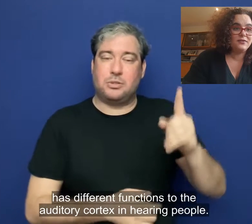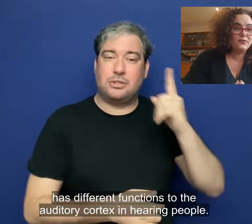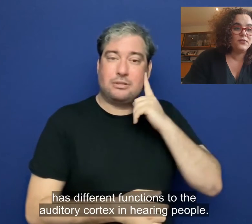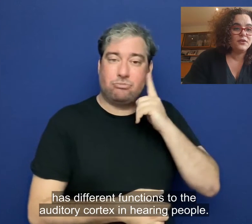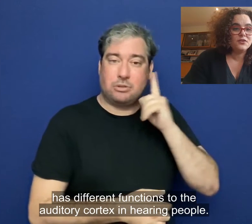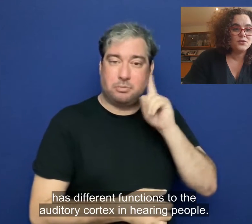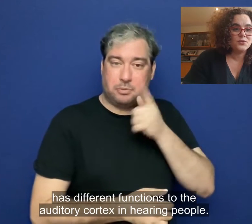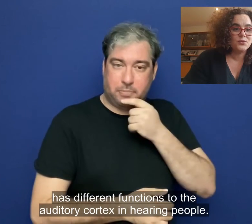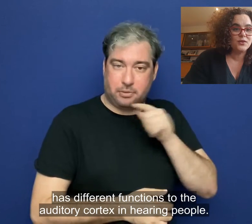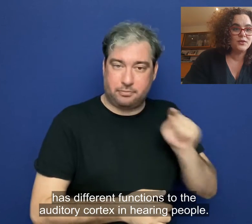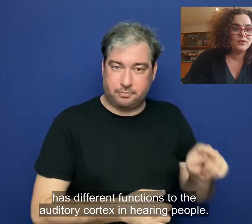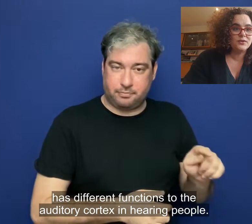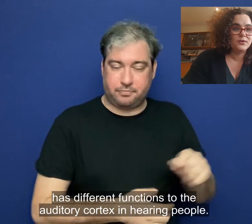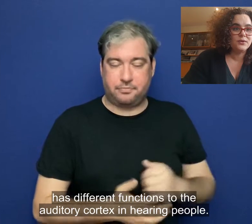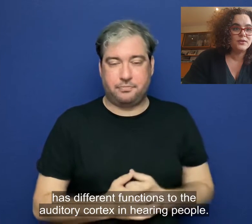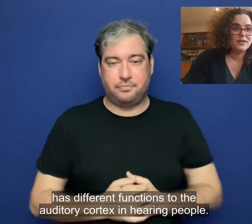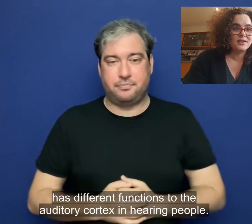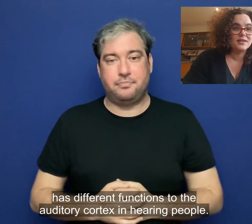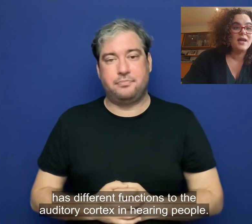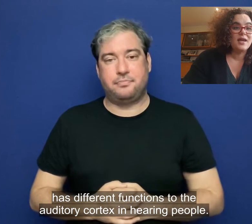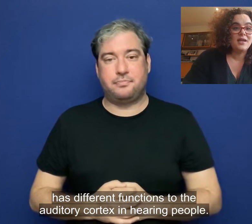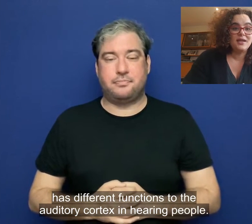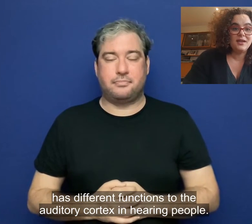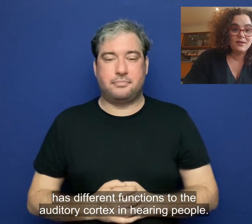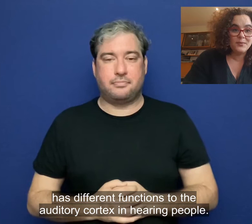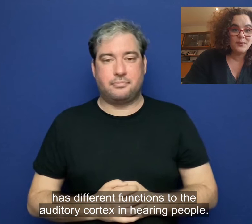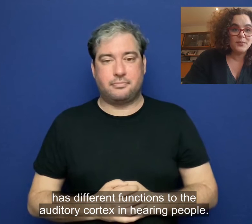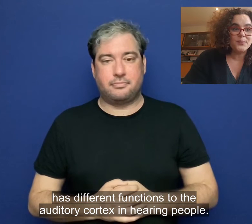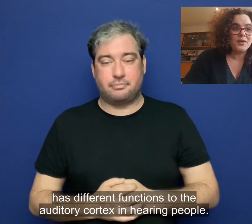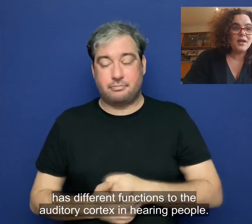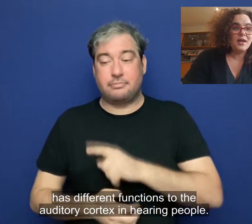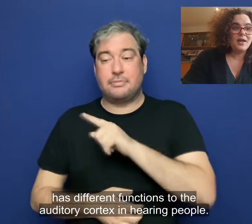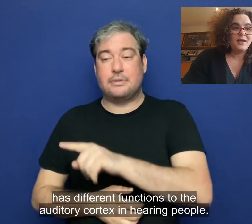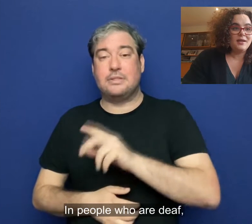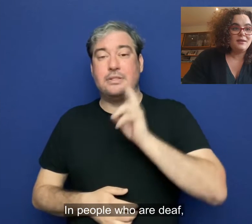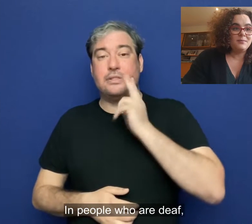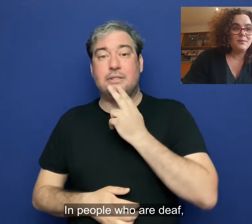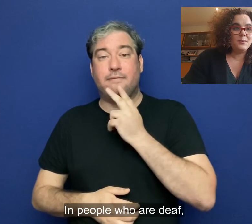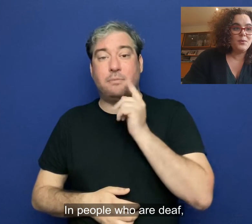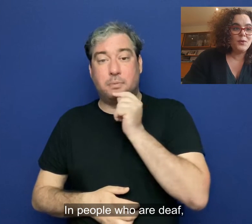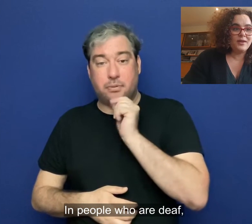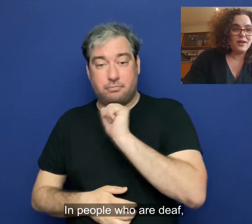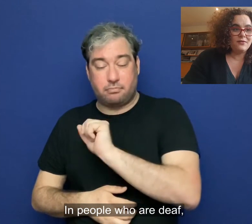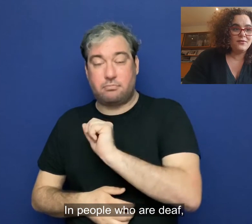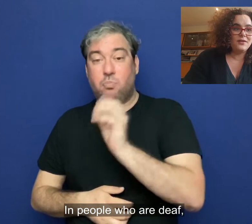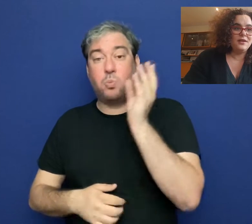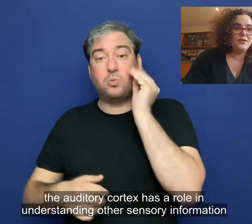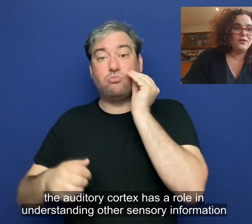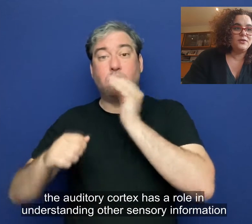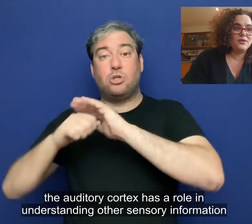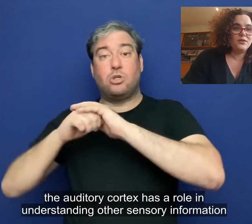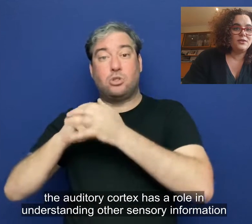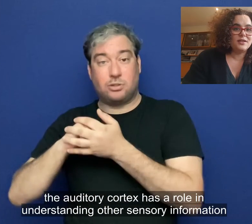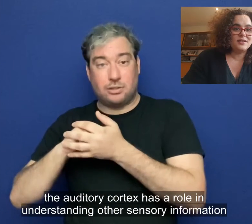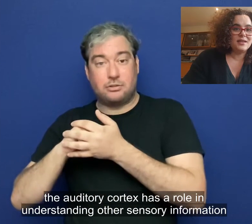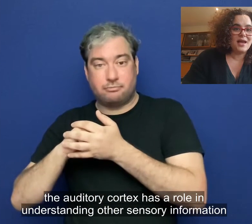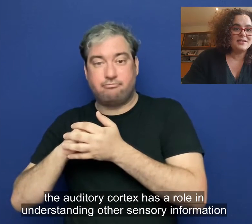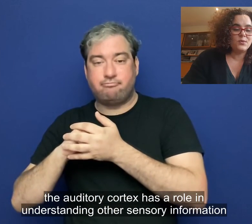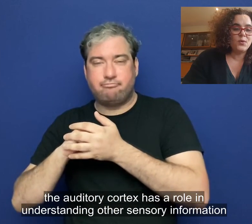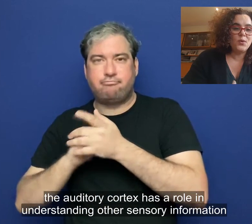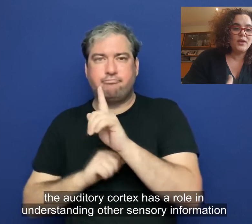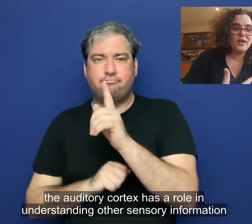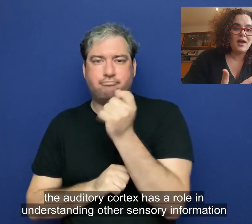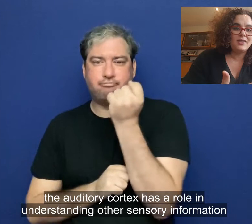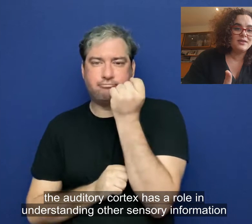has different functions to the auditory cortex in hearing people. In people who are deaf, the auditory cortex